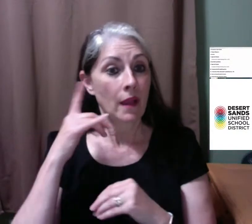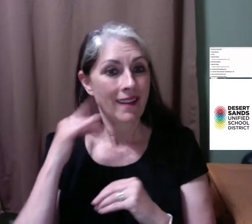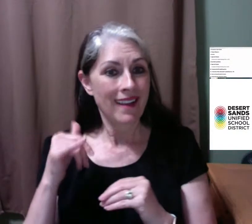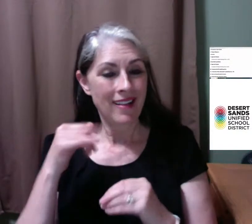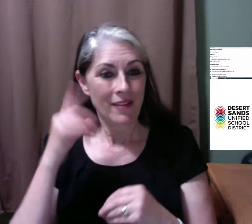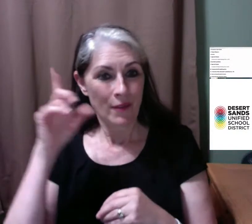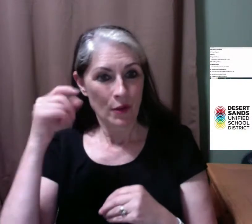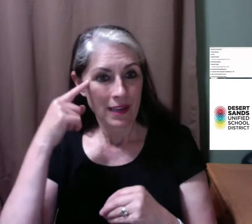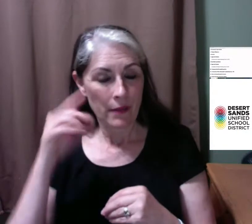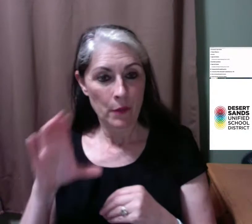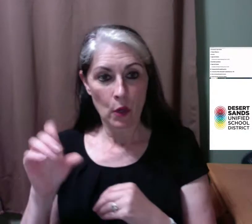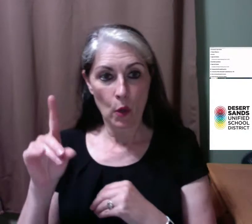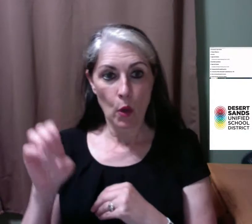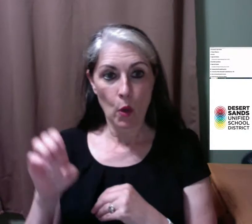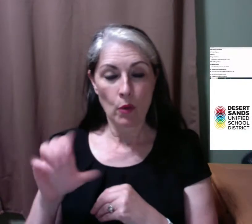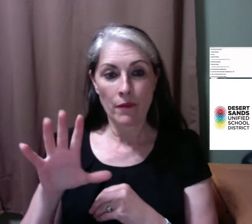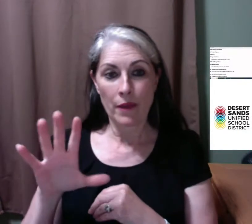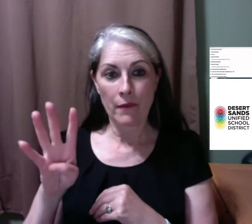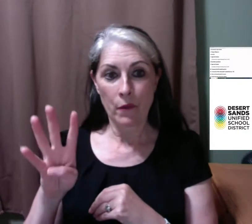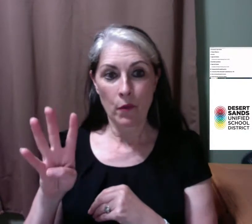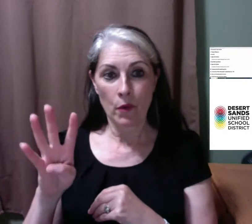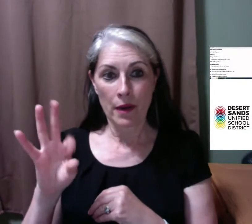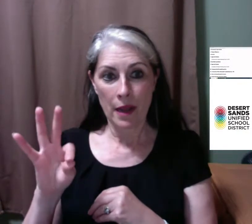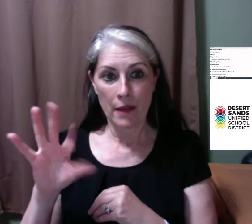Government Code Section